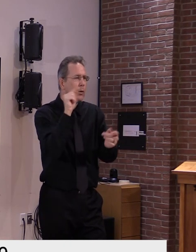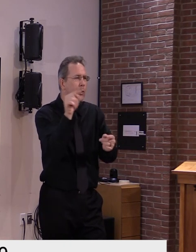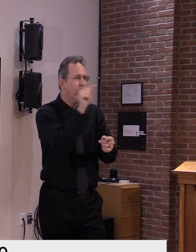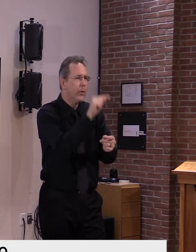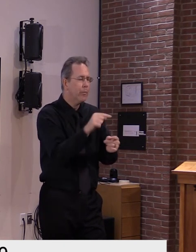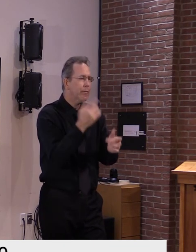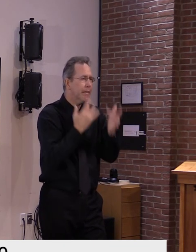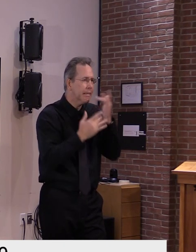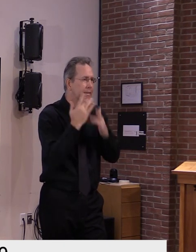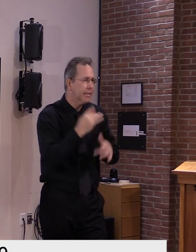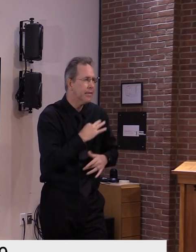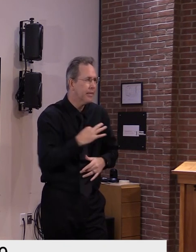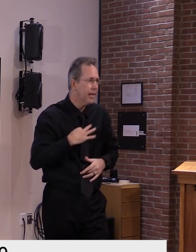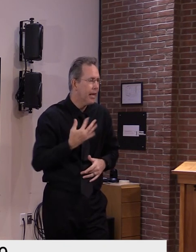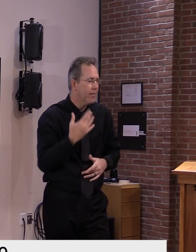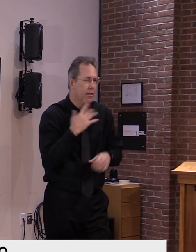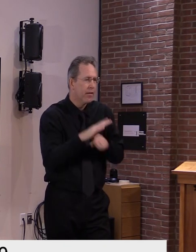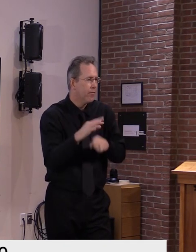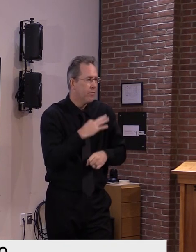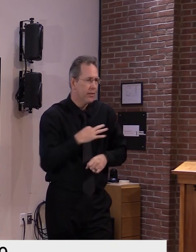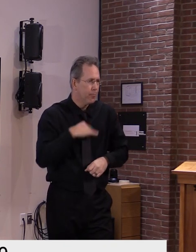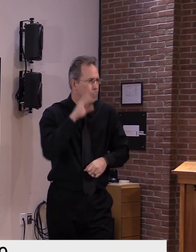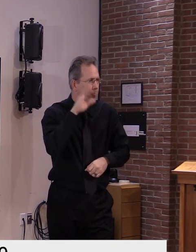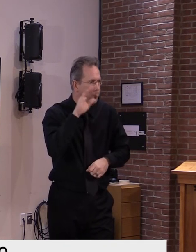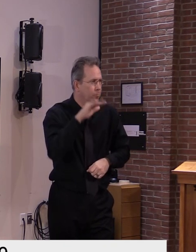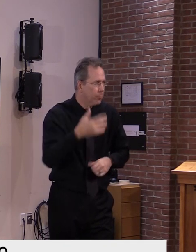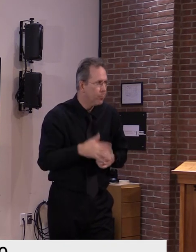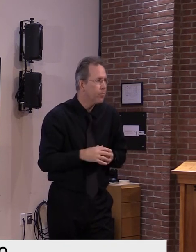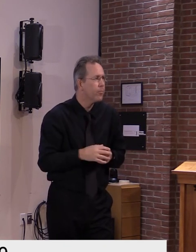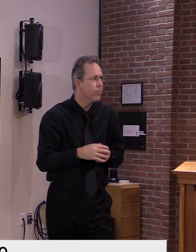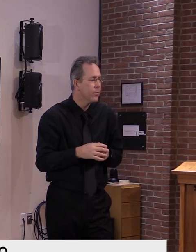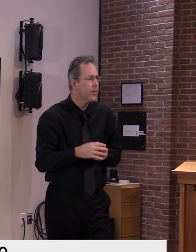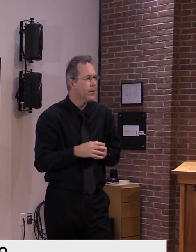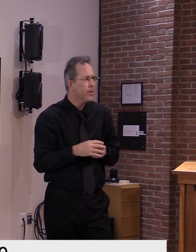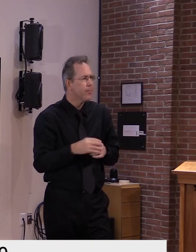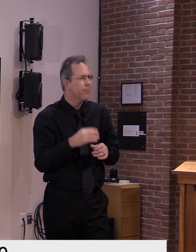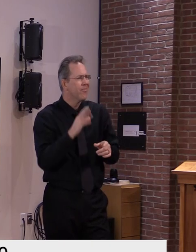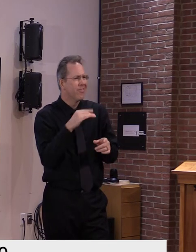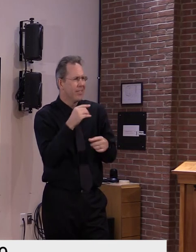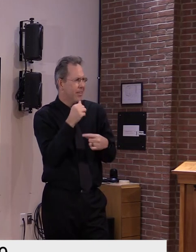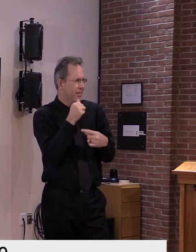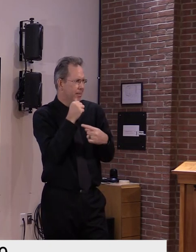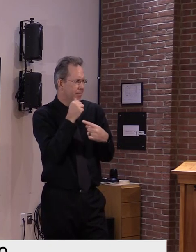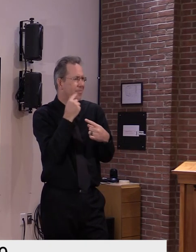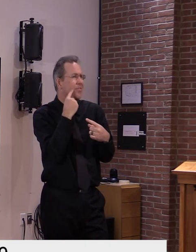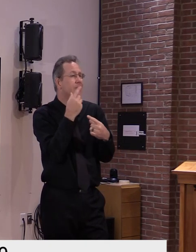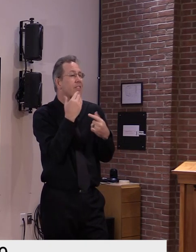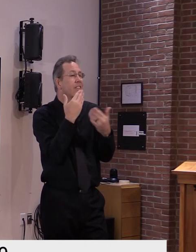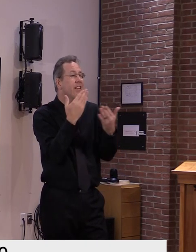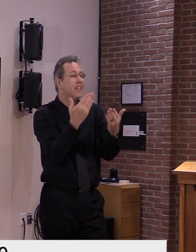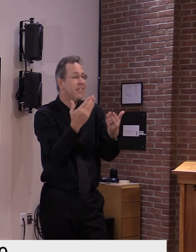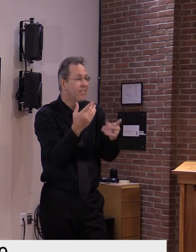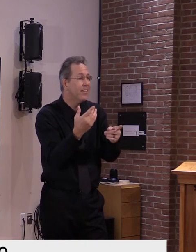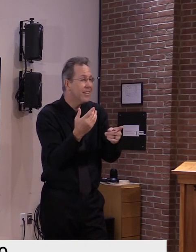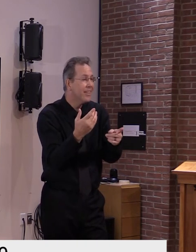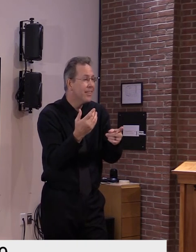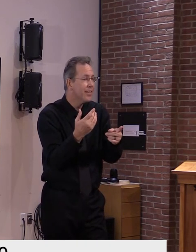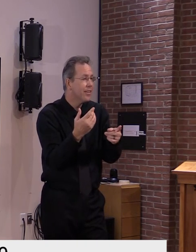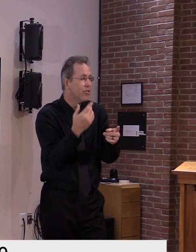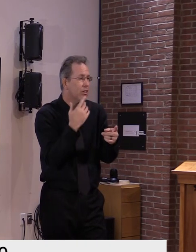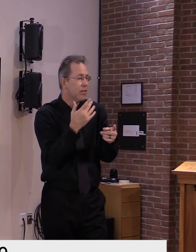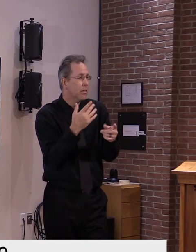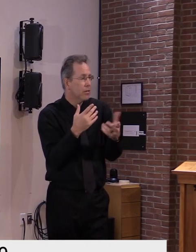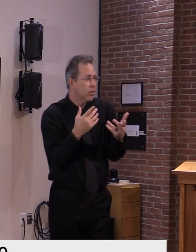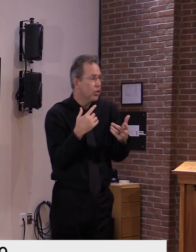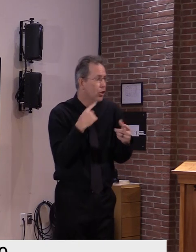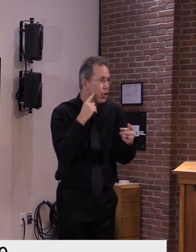needs. I think Commissioner Hutt was on the phone most of the night of Thanksgiving and continues to be on the phone just about every